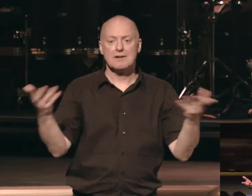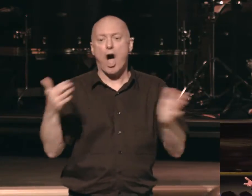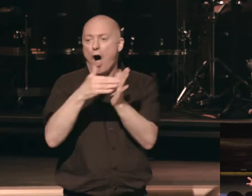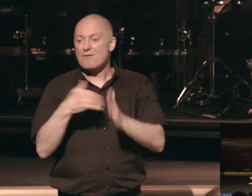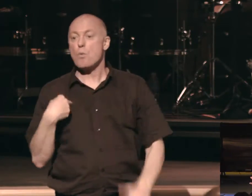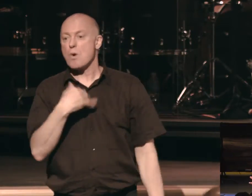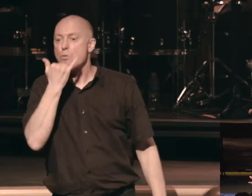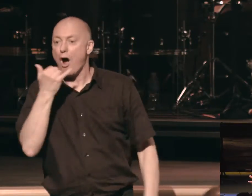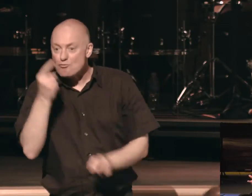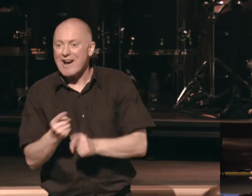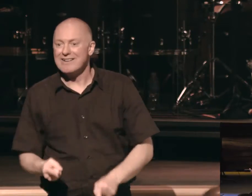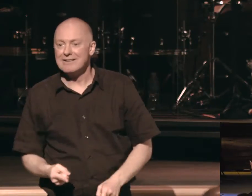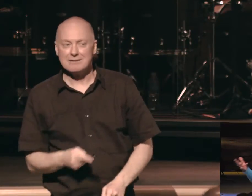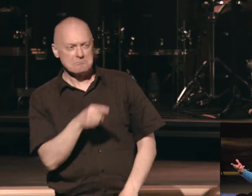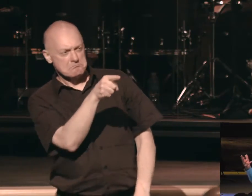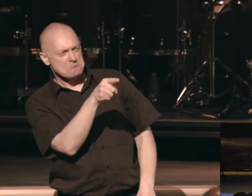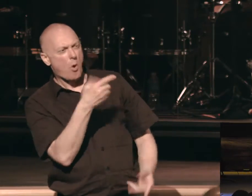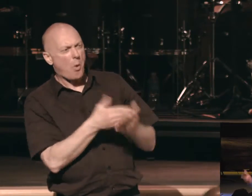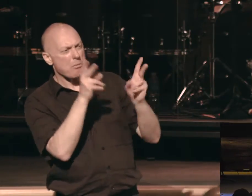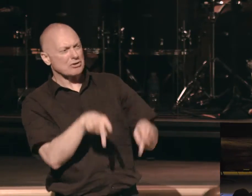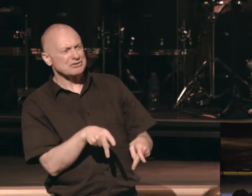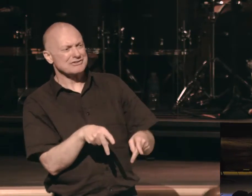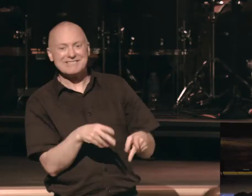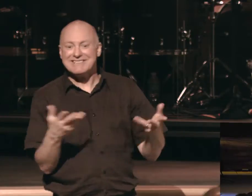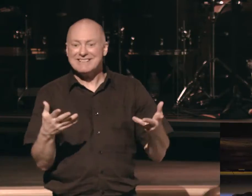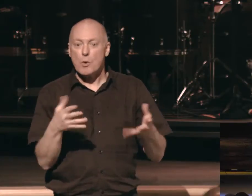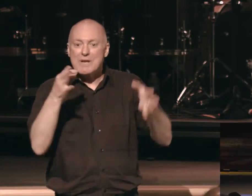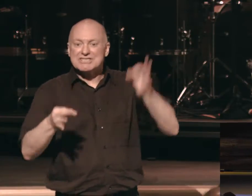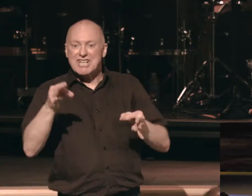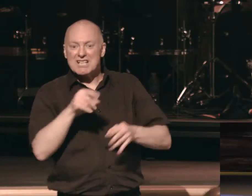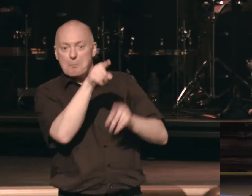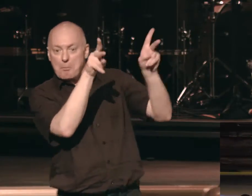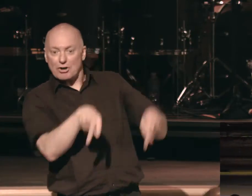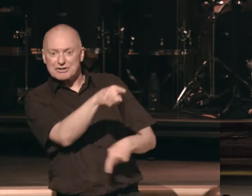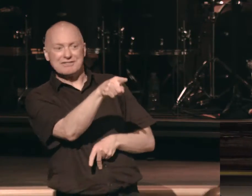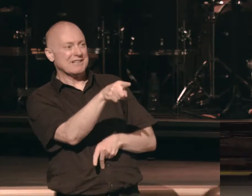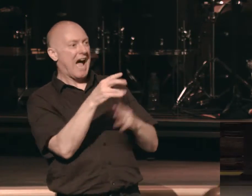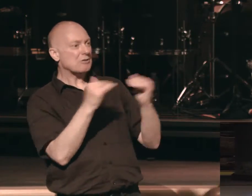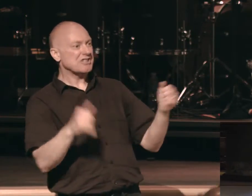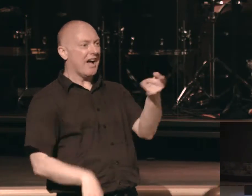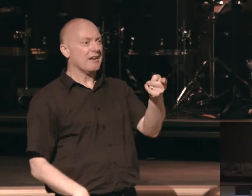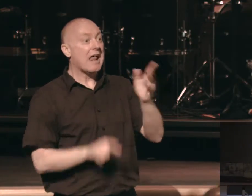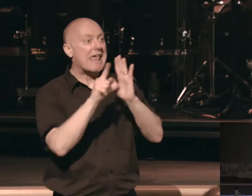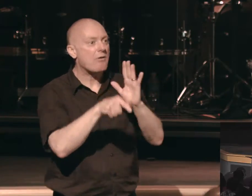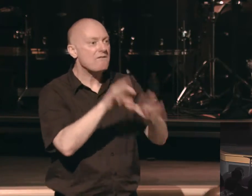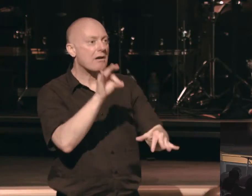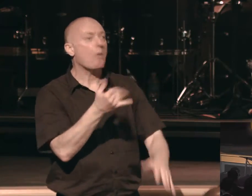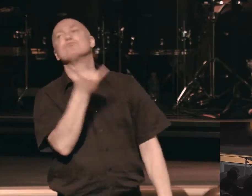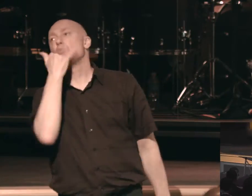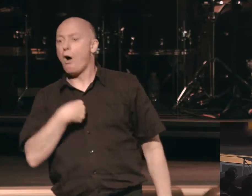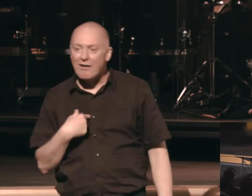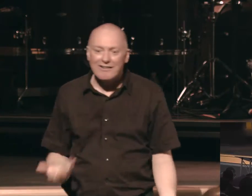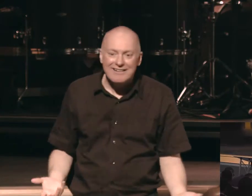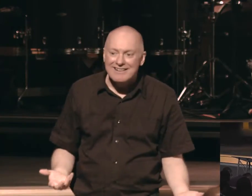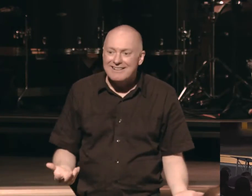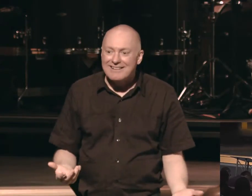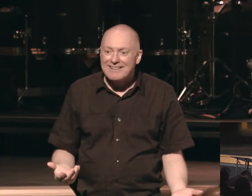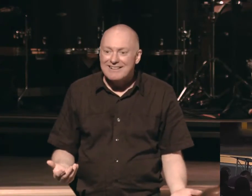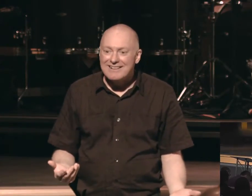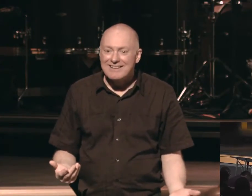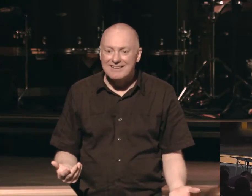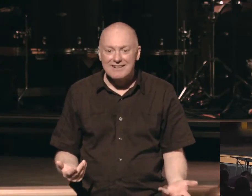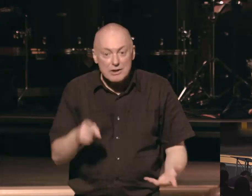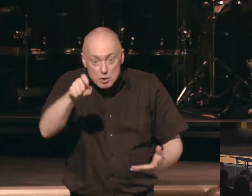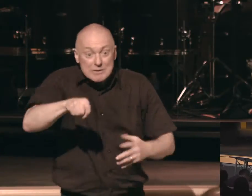we're wrong. More often than not, we judge people prematurely, and then we find out later that we're wrong. Have you learned to be